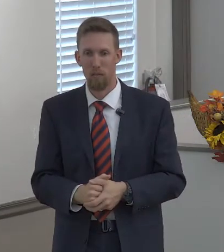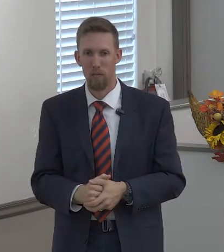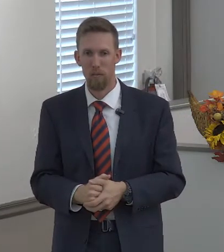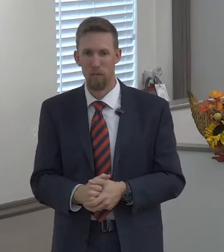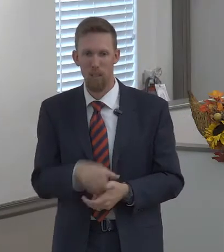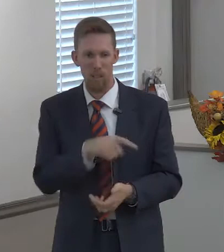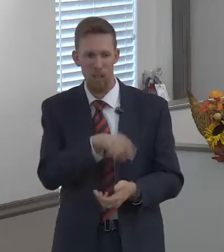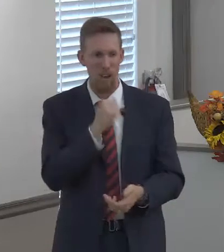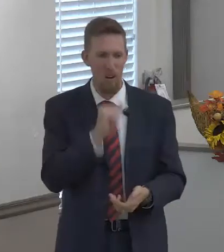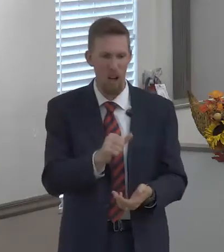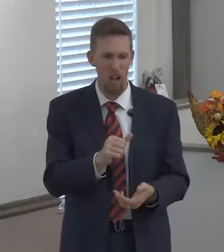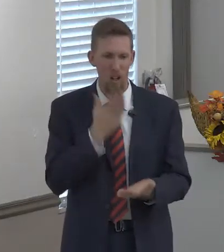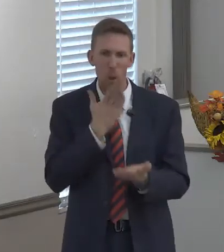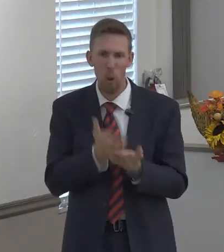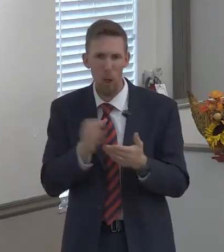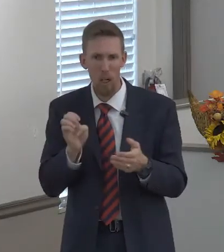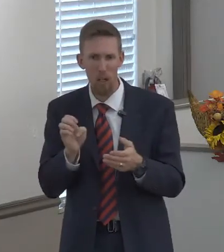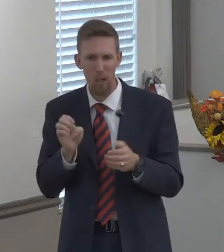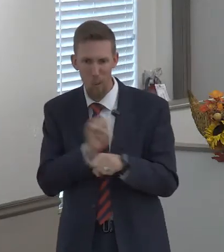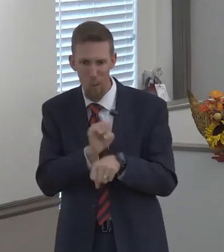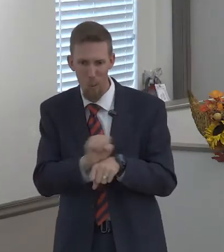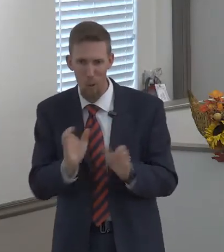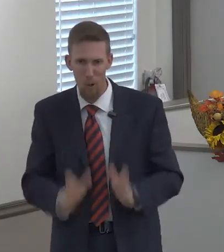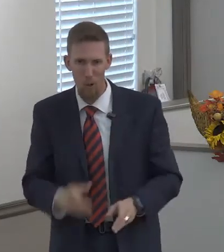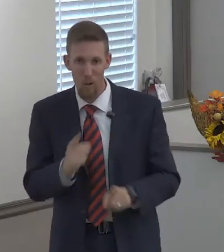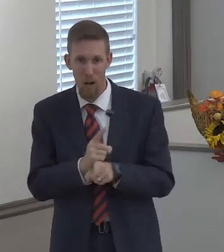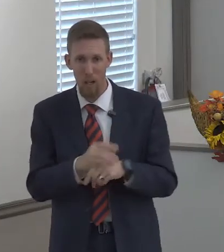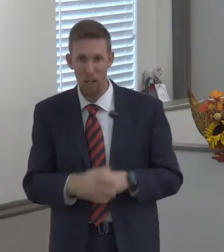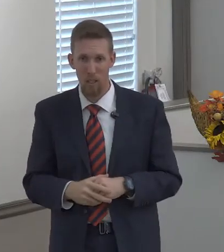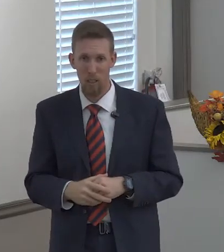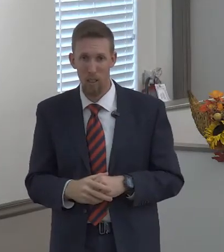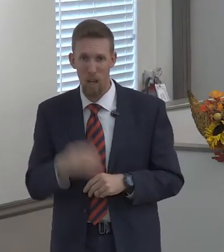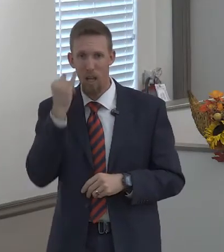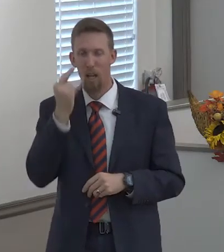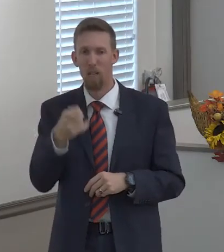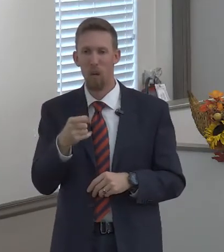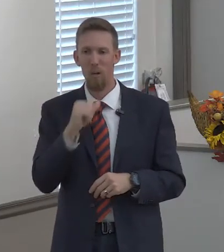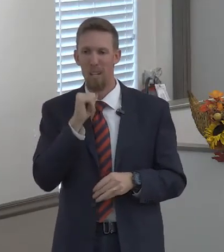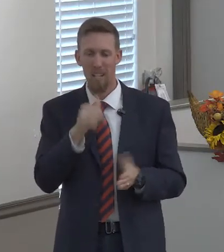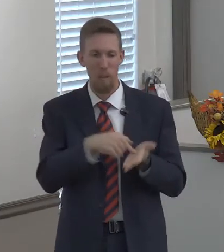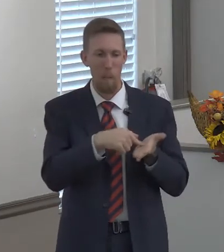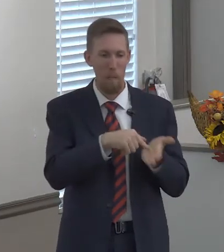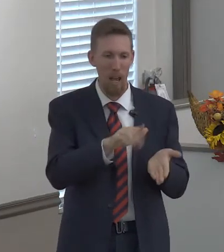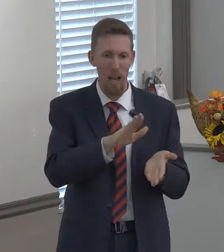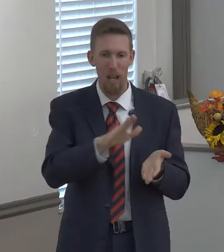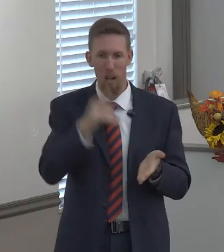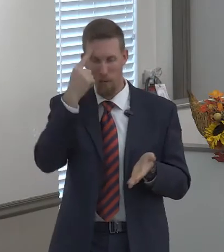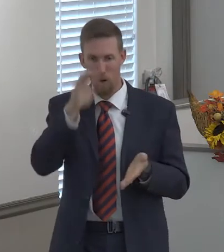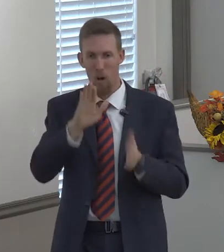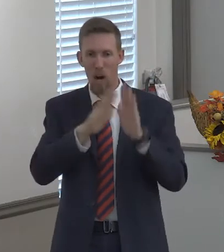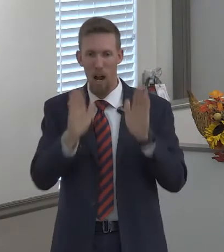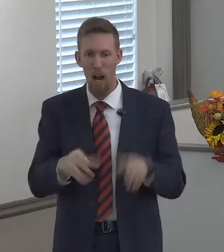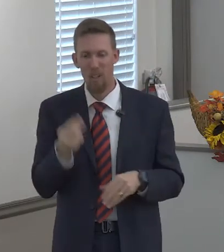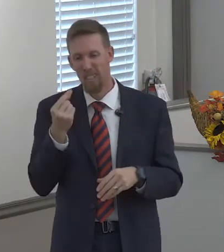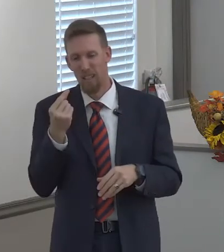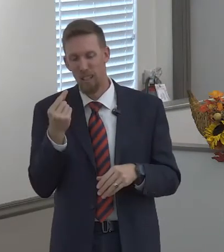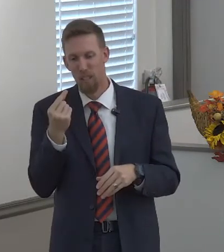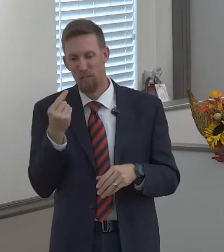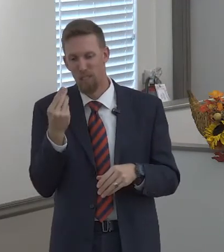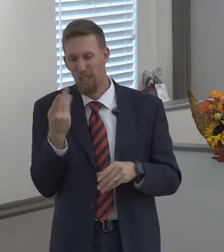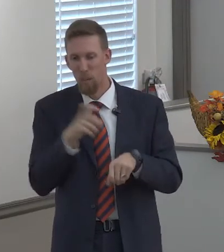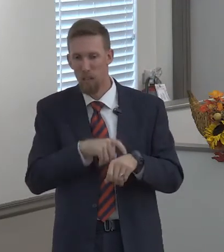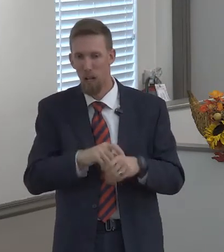Let's put our own selfish desires to the side. Let's put our own fleshly whims to the side, and let's decide